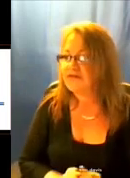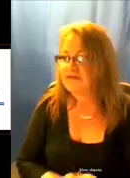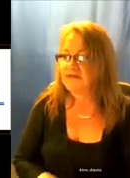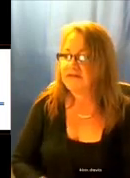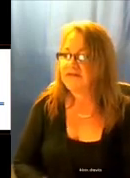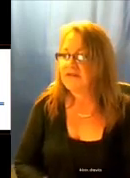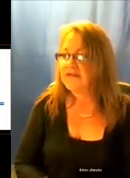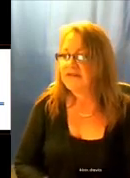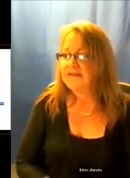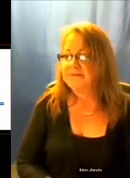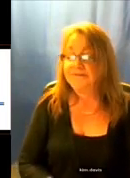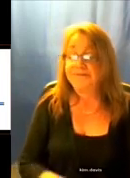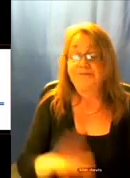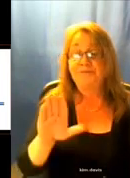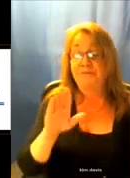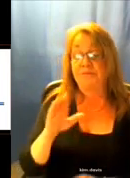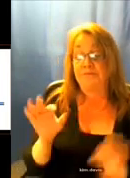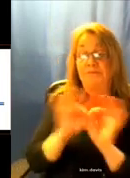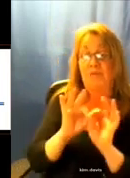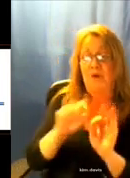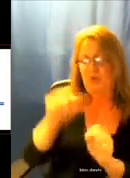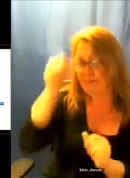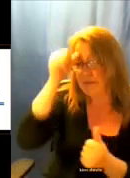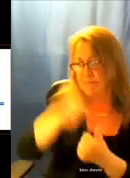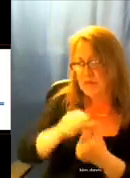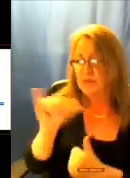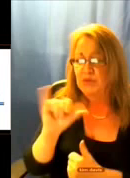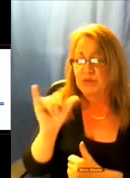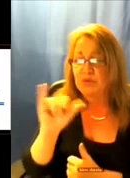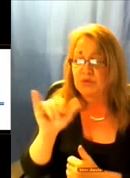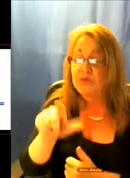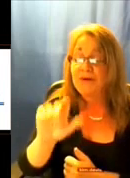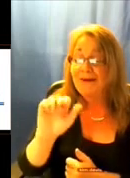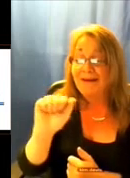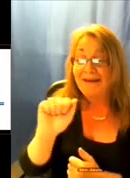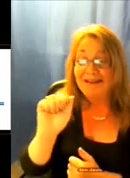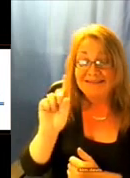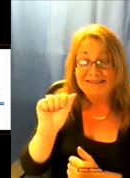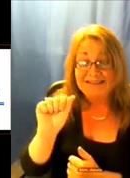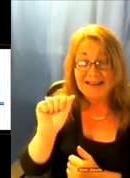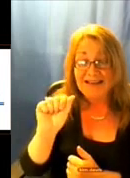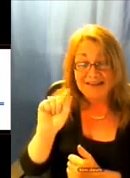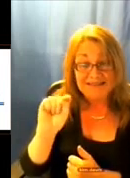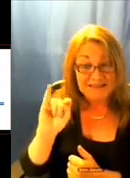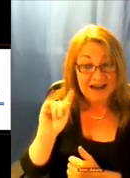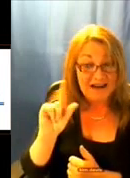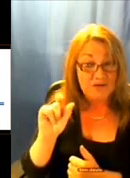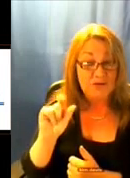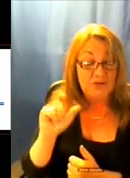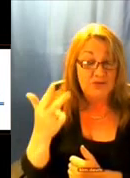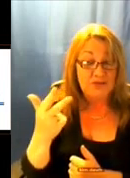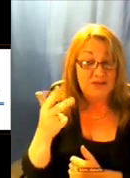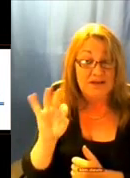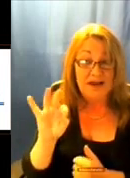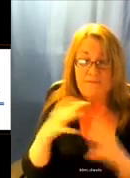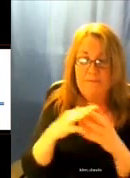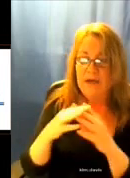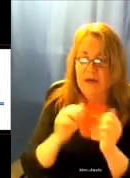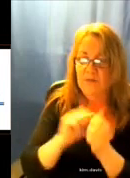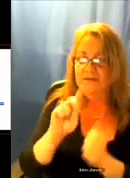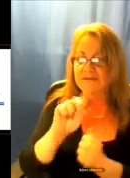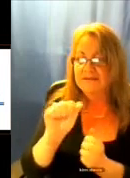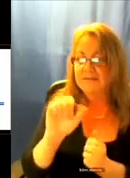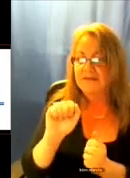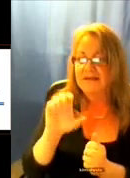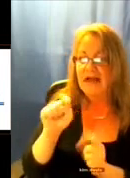They are not allowed to provide different standards for somebody that has a disability. That was illegal.